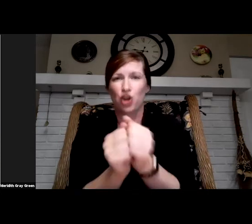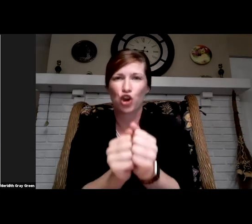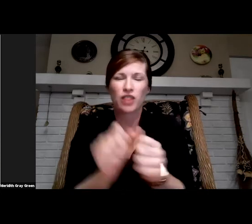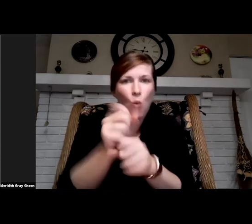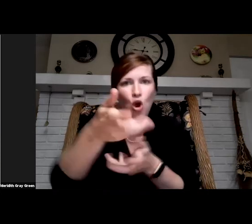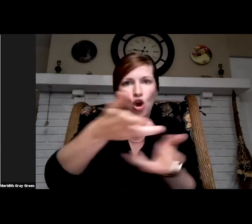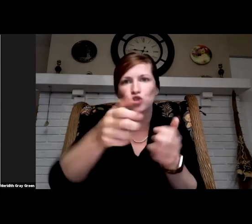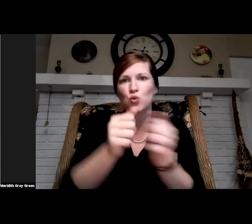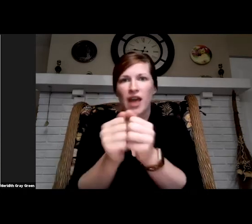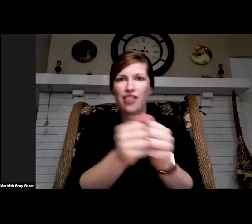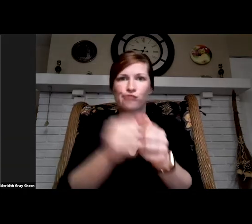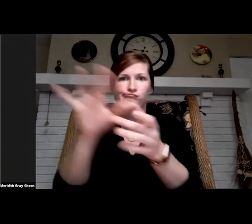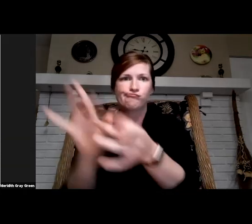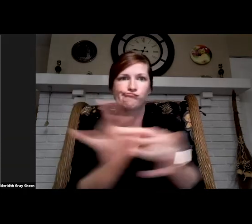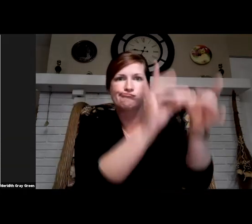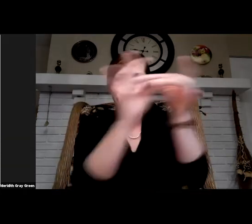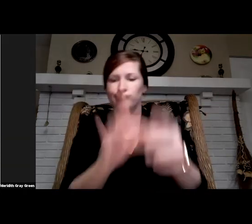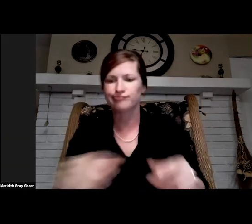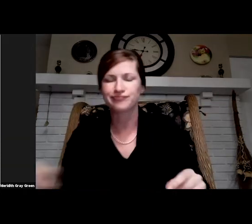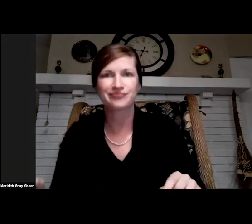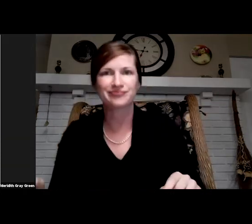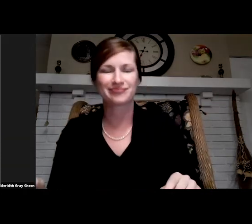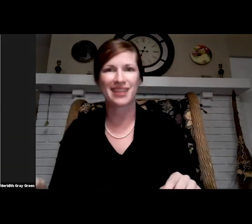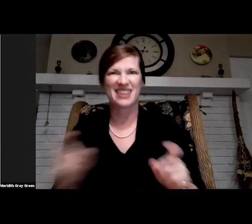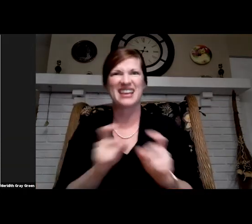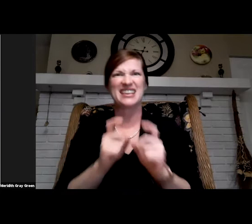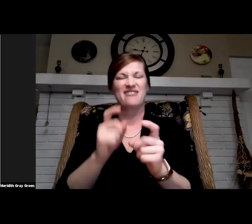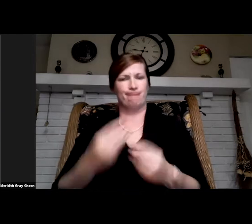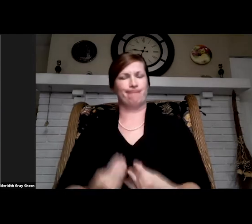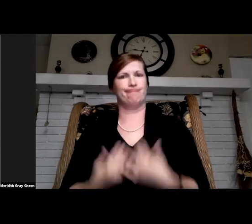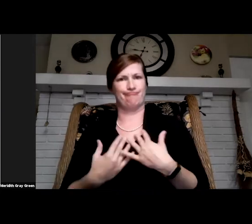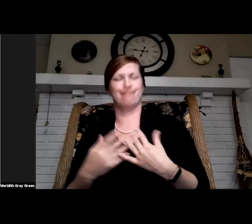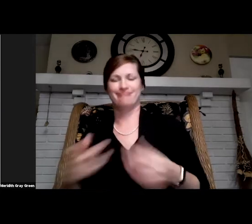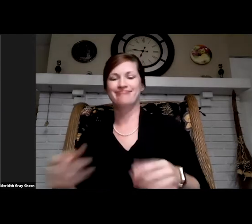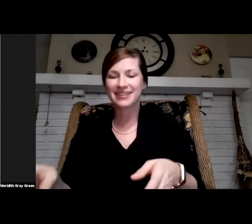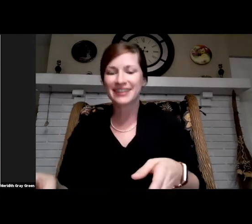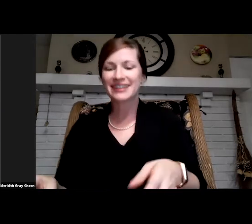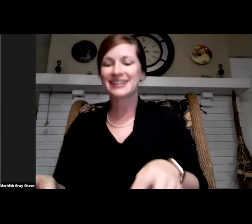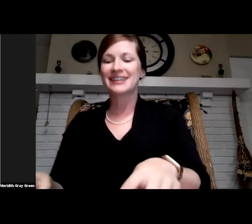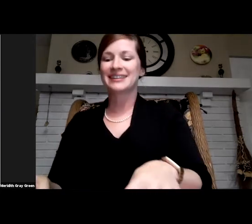spider would connect the webs together and kind of imitate that in his art.